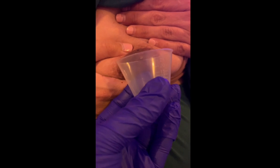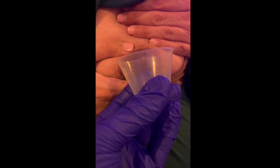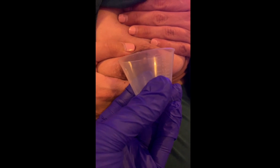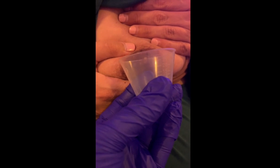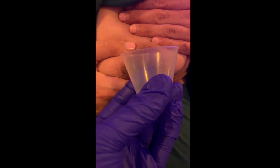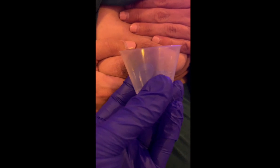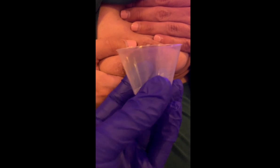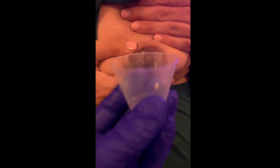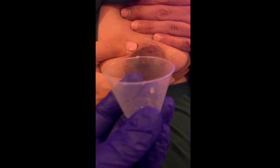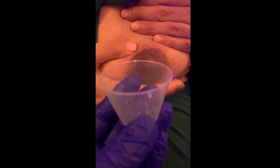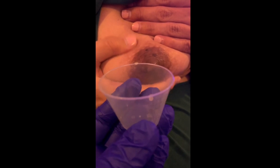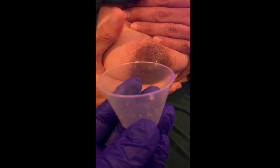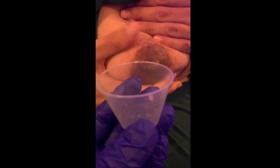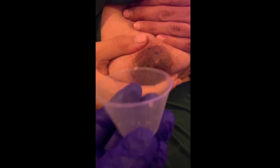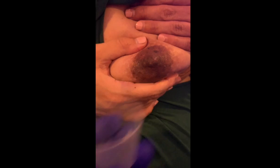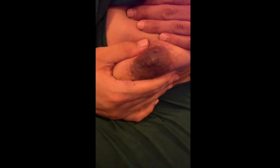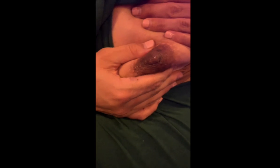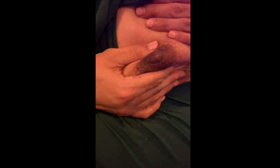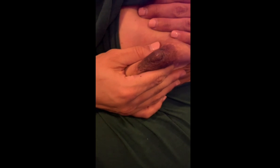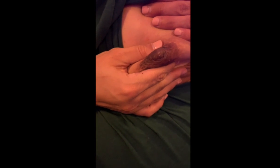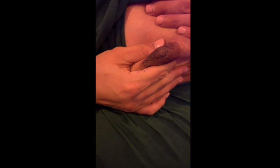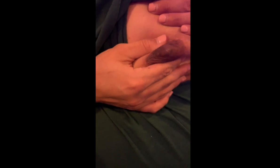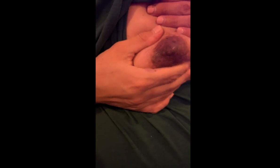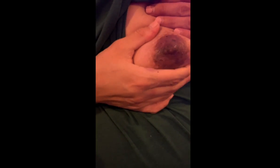drop. And we can collect it.